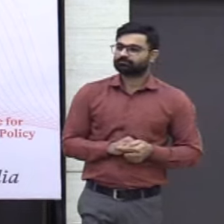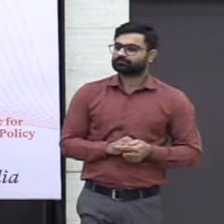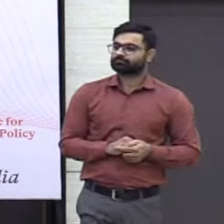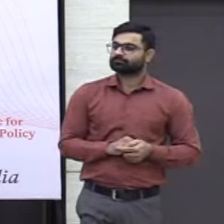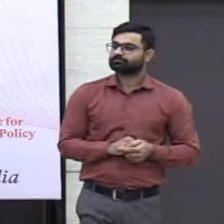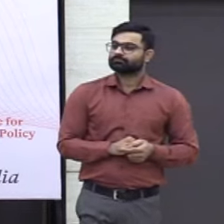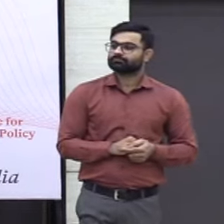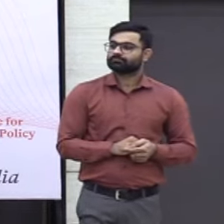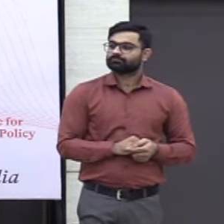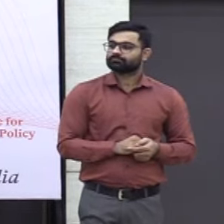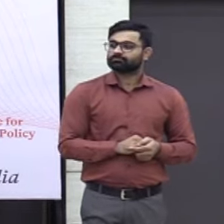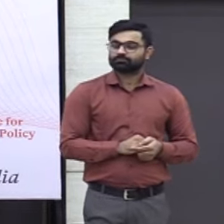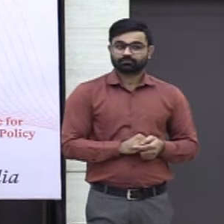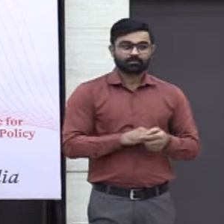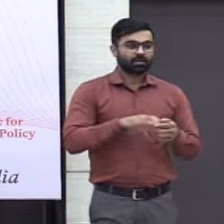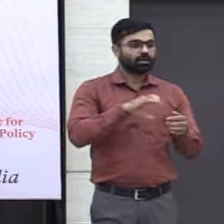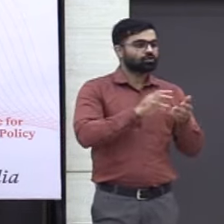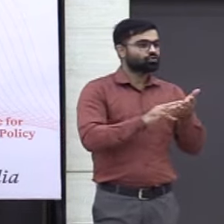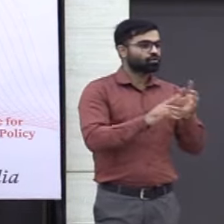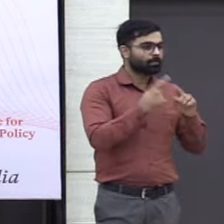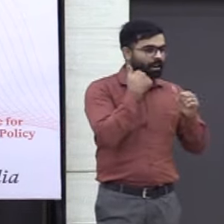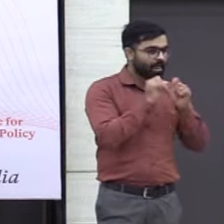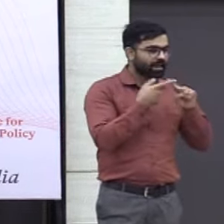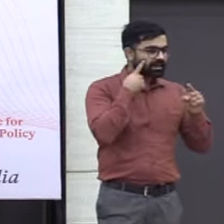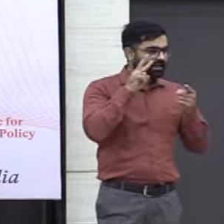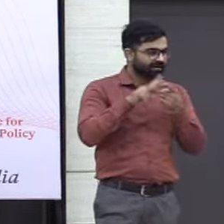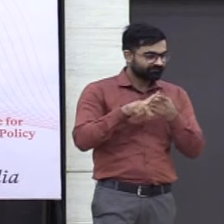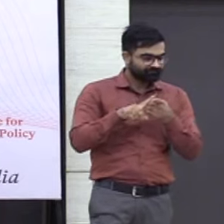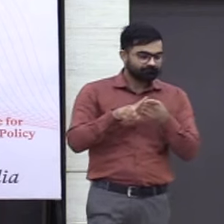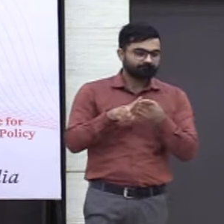the cumulative